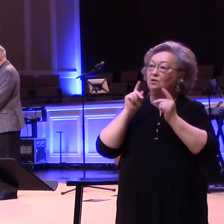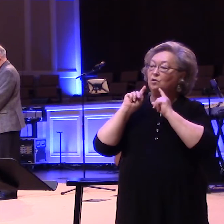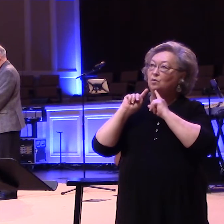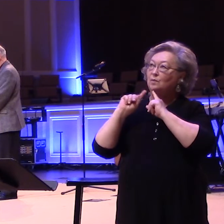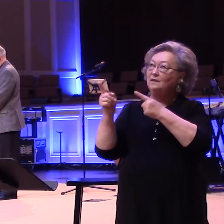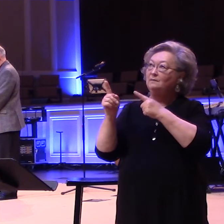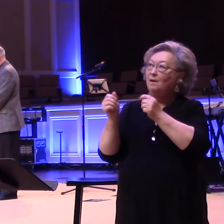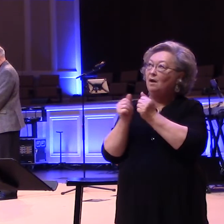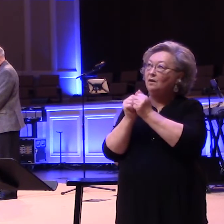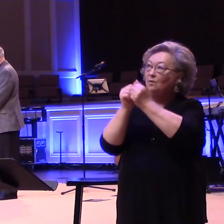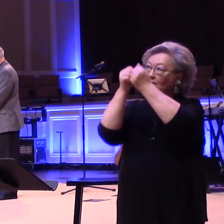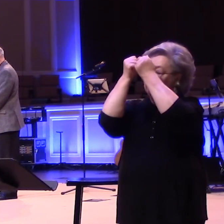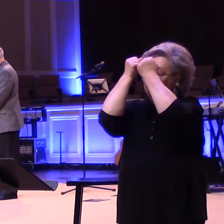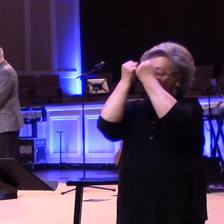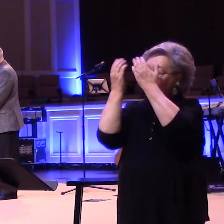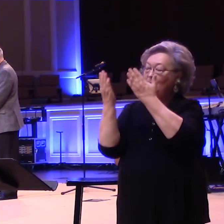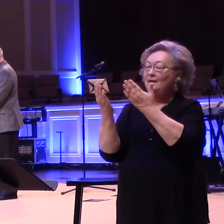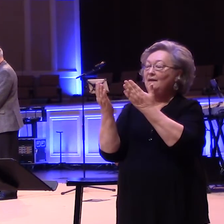with obedience,